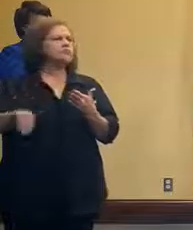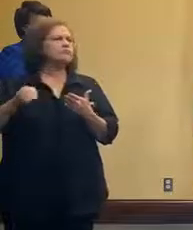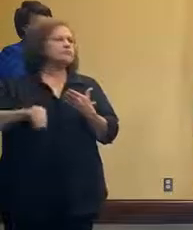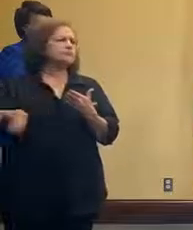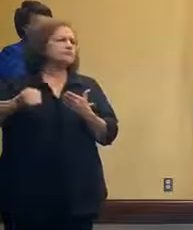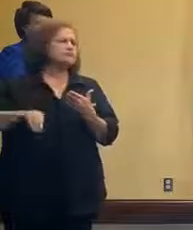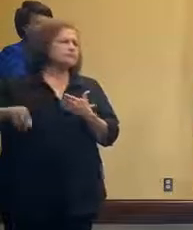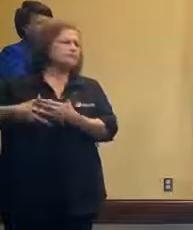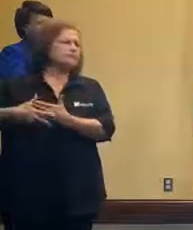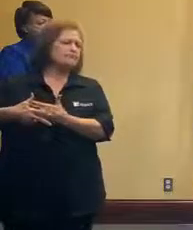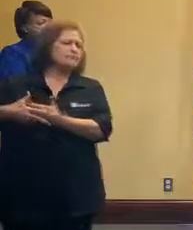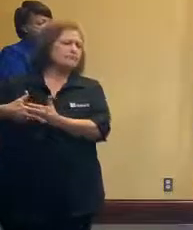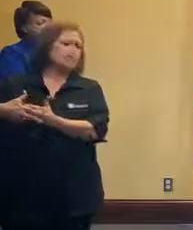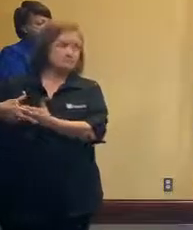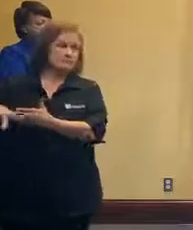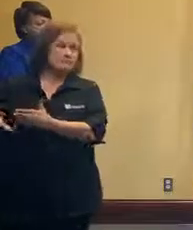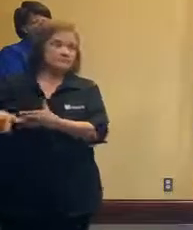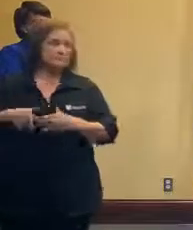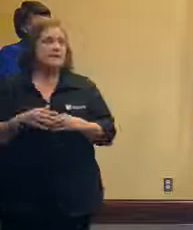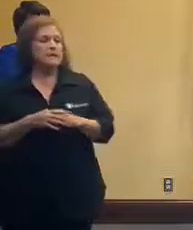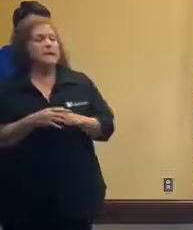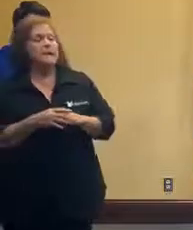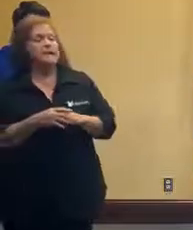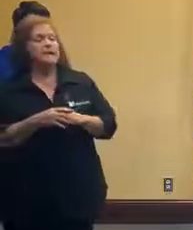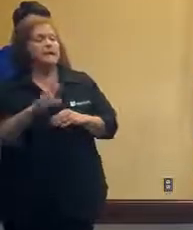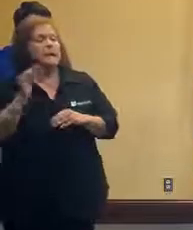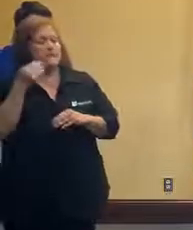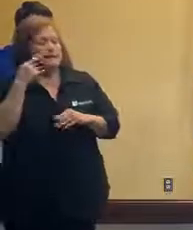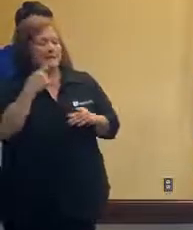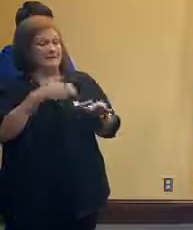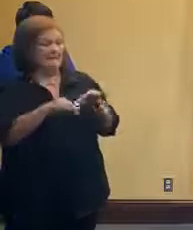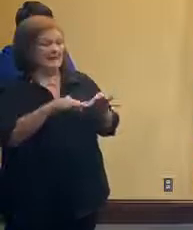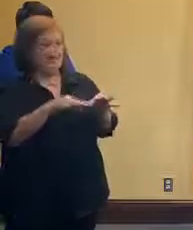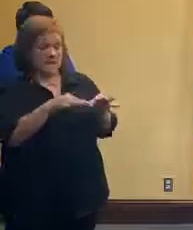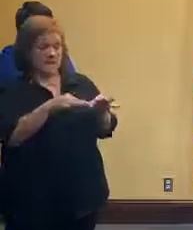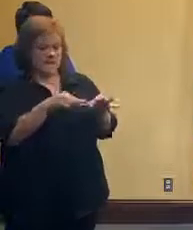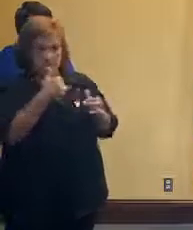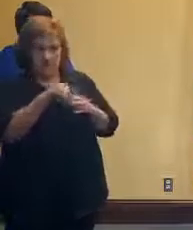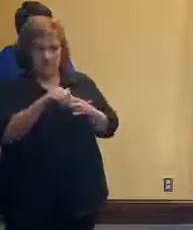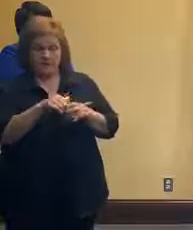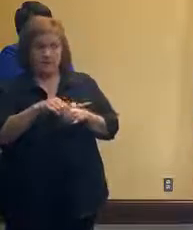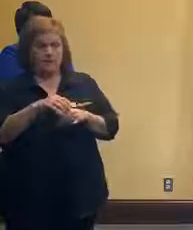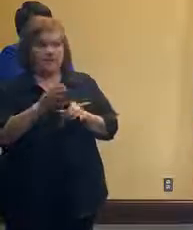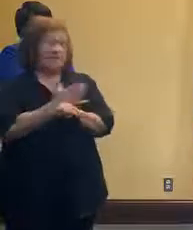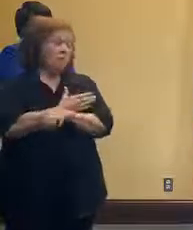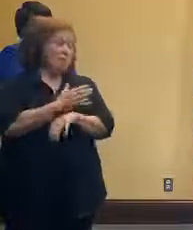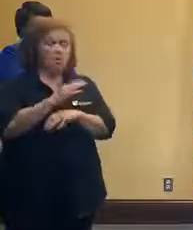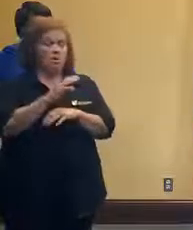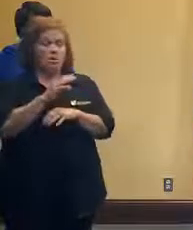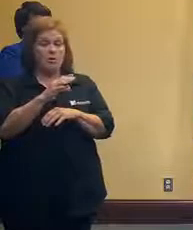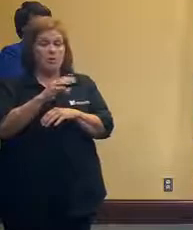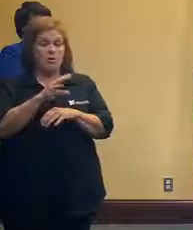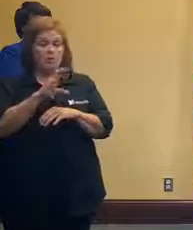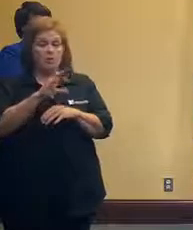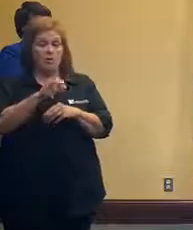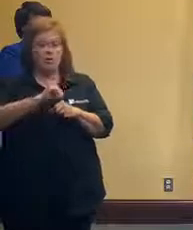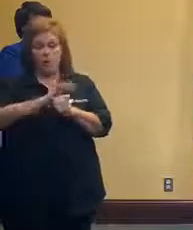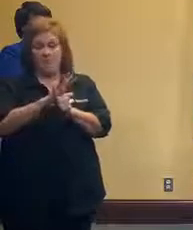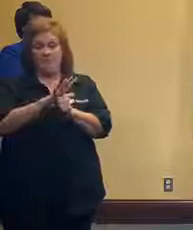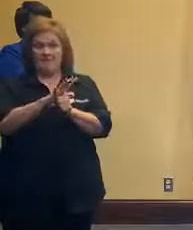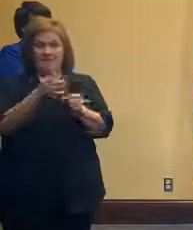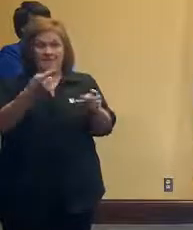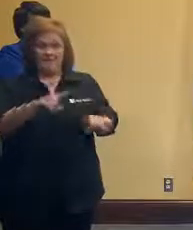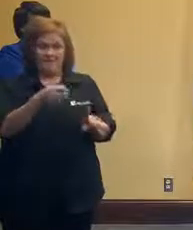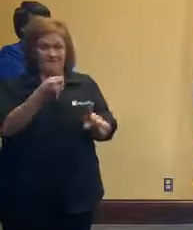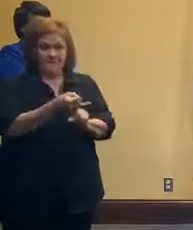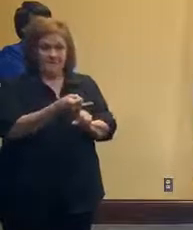fund balance, or the overall cash position. So as the mayor said, we came into pre-COVID financially strong, and that's an